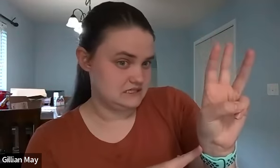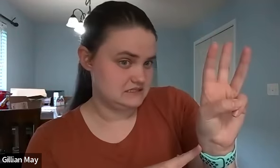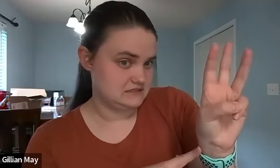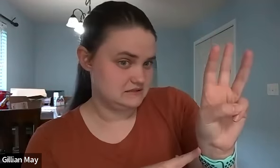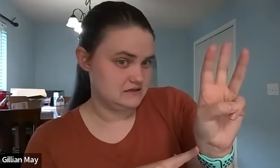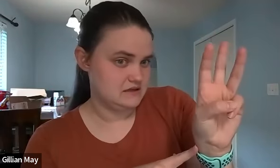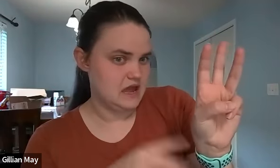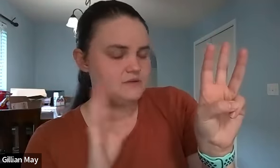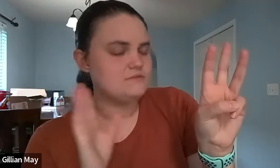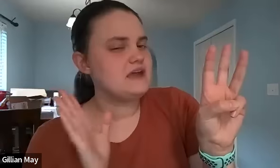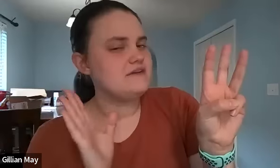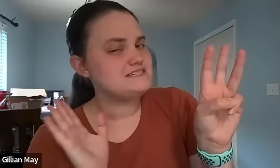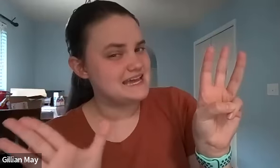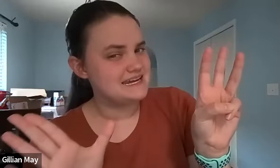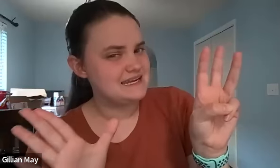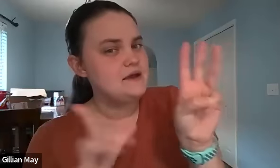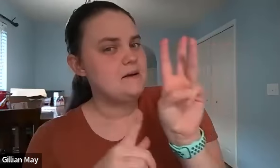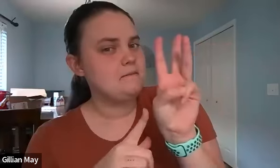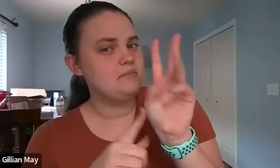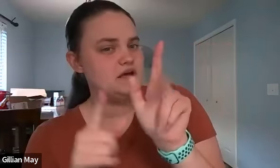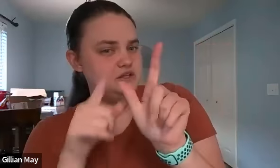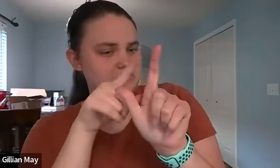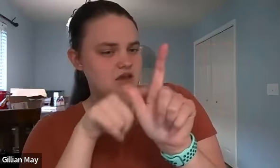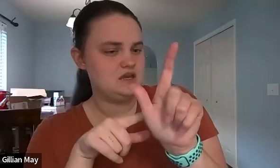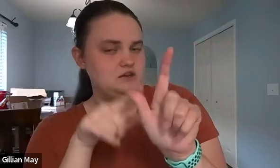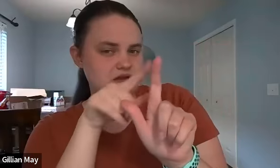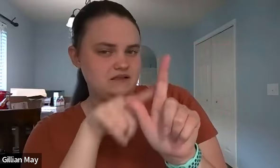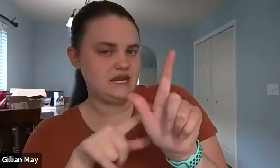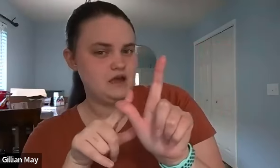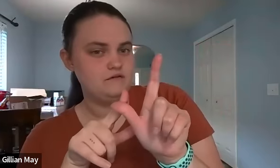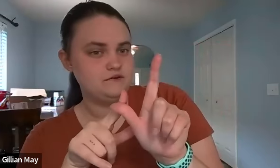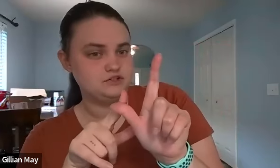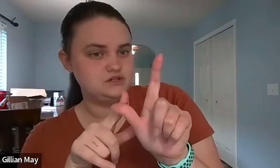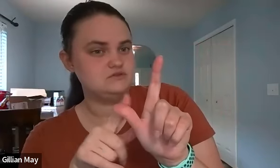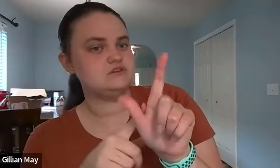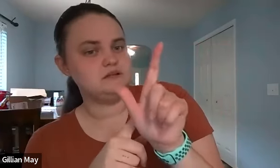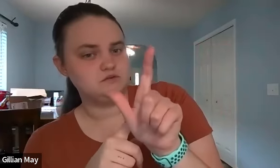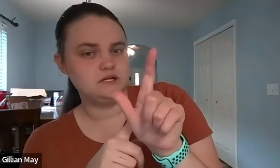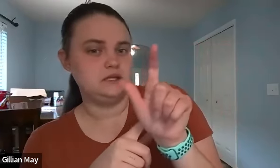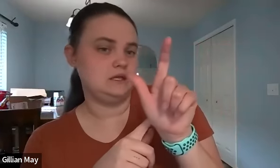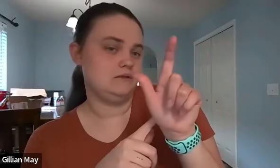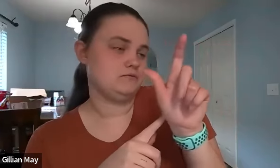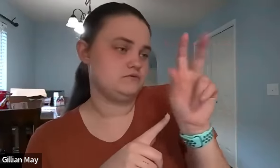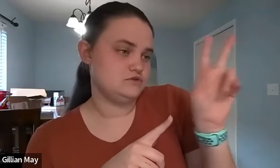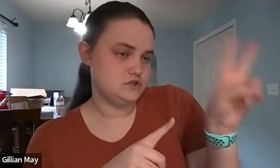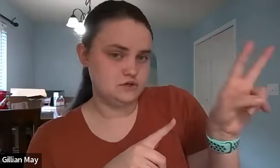26. I don't think I ever said it, but you make like an L for your two. So like